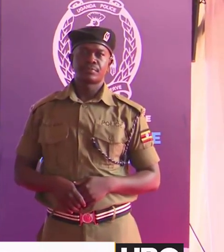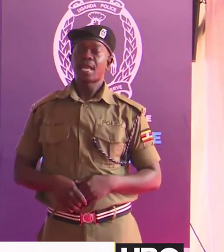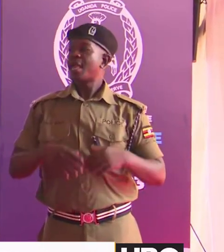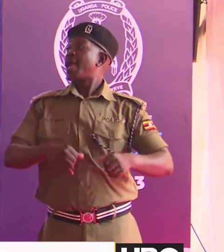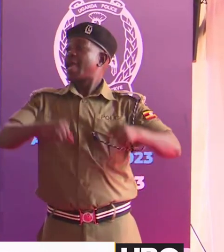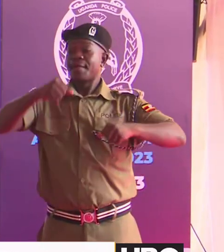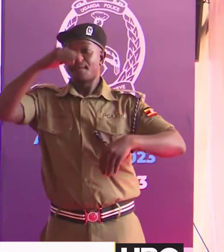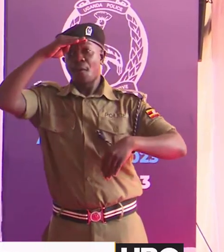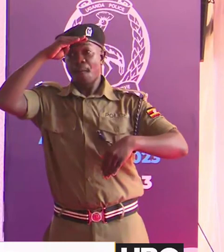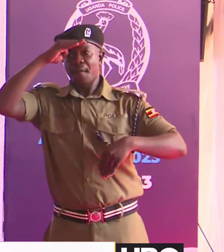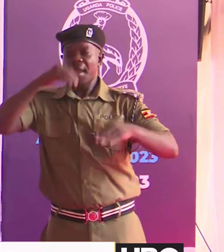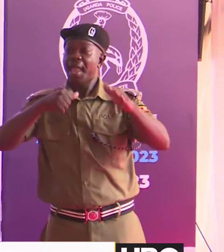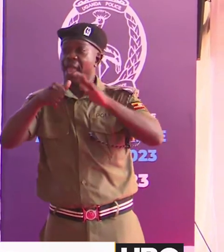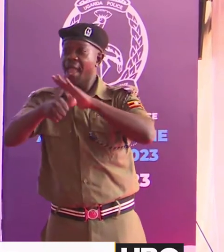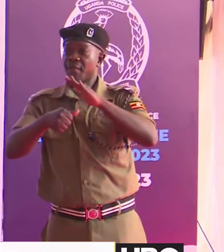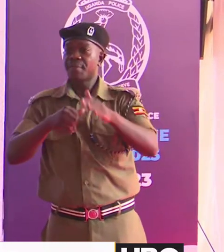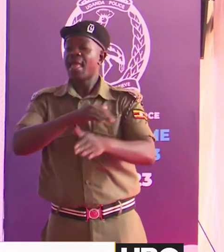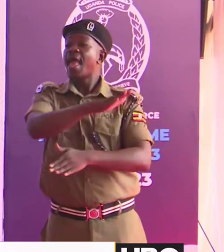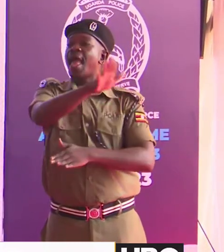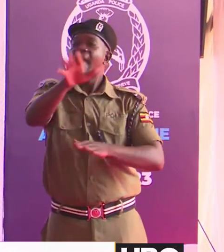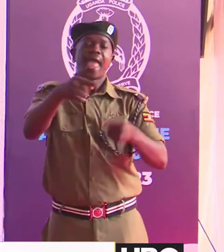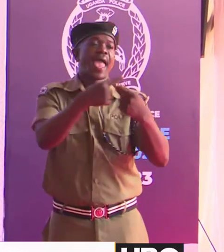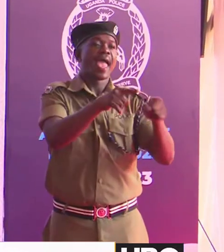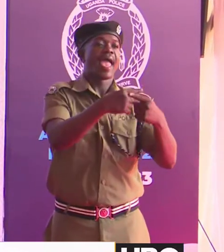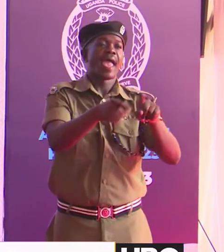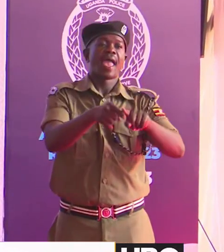IGP and your deputy and colleagues,